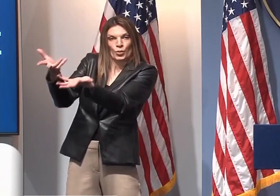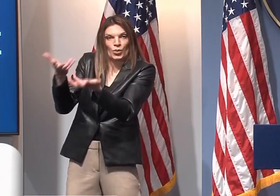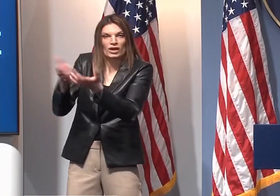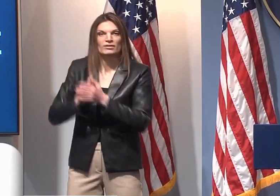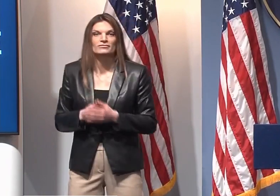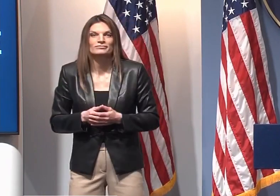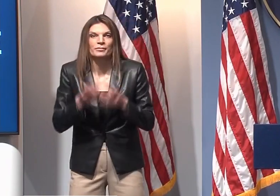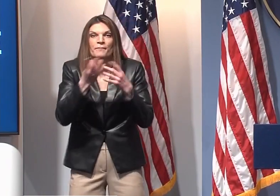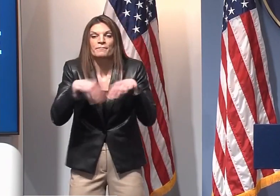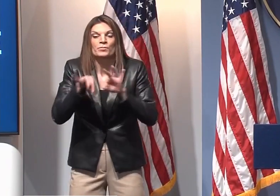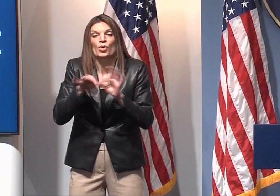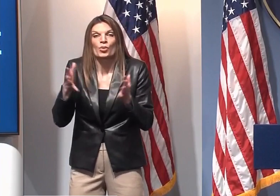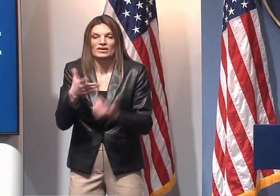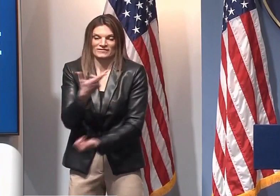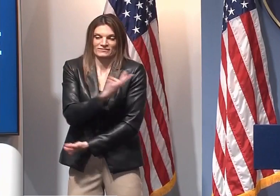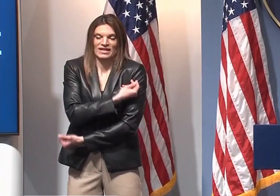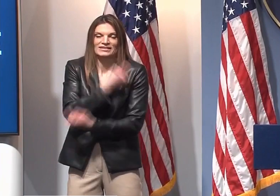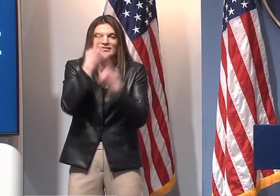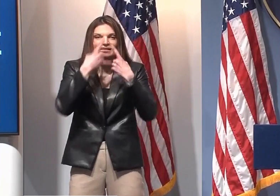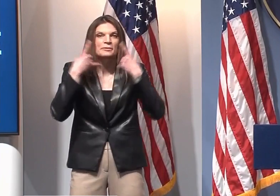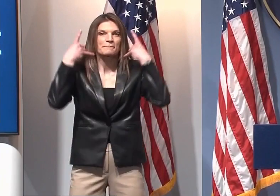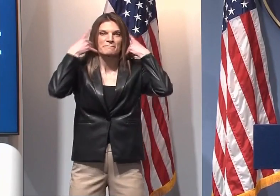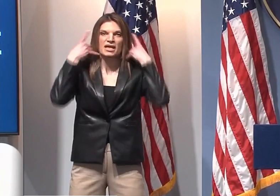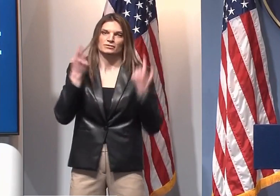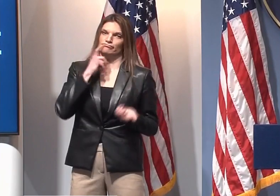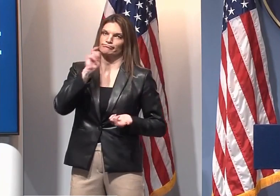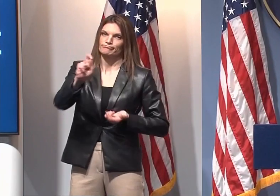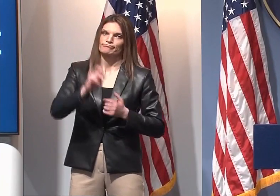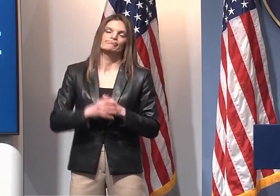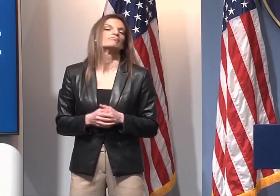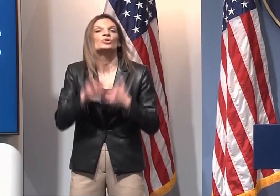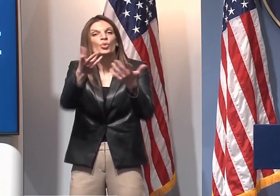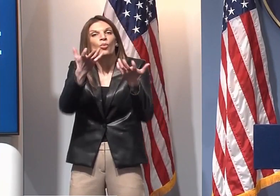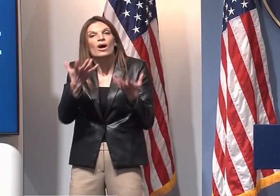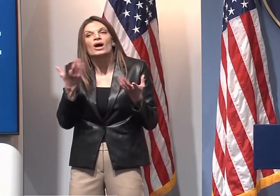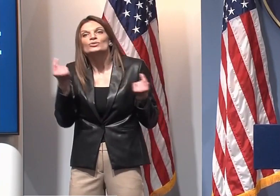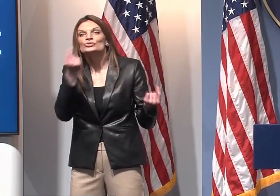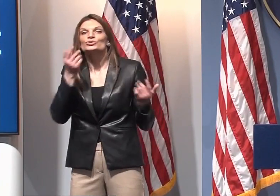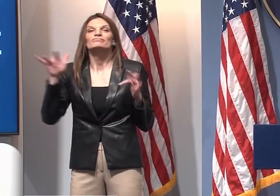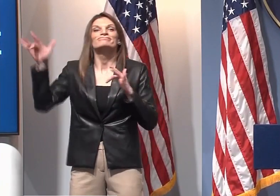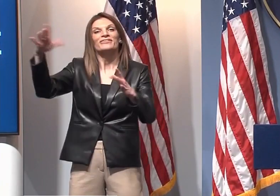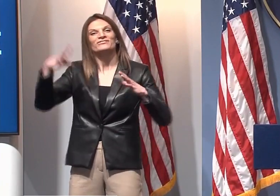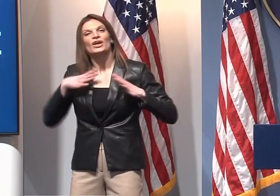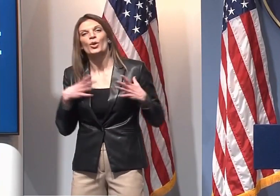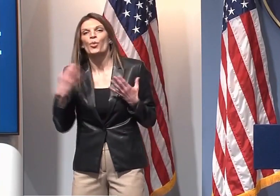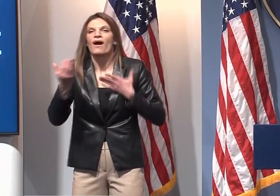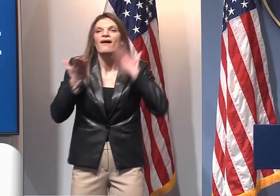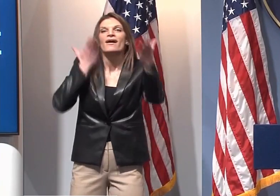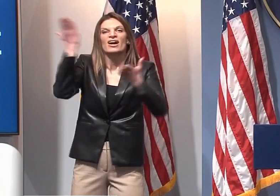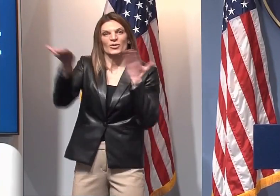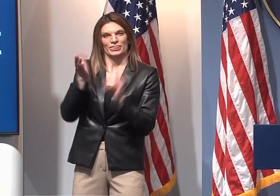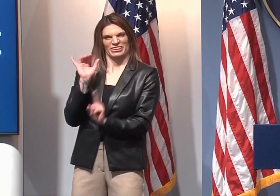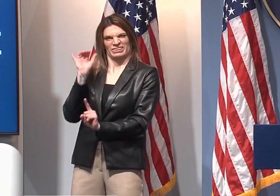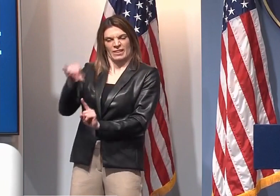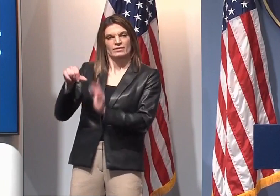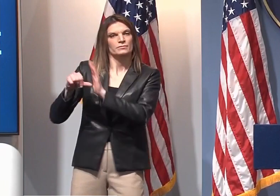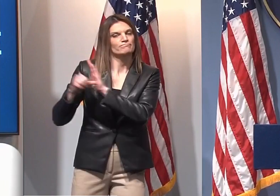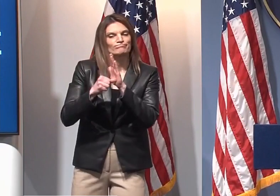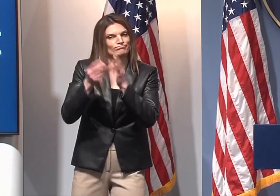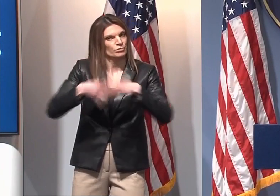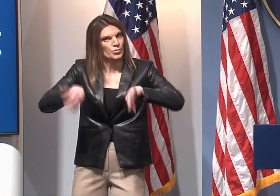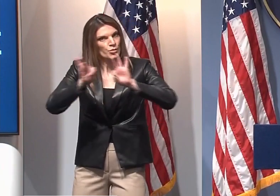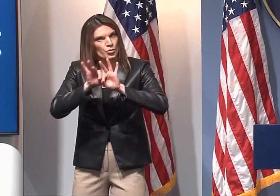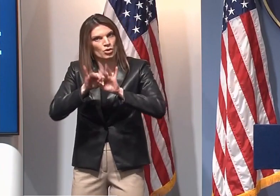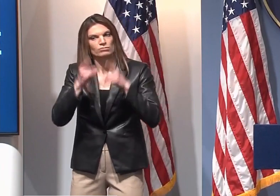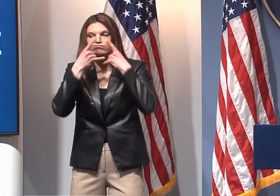Get vaccinated, mask up. If we all want the freedom to do these things that we're longing to do, that is the key to doing